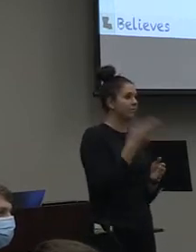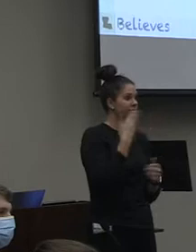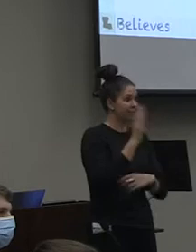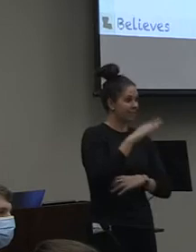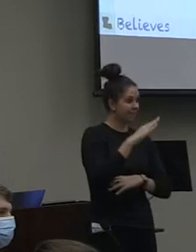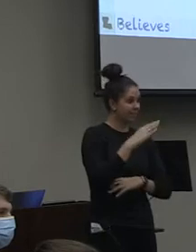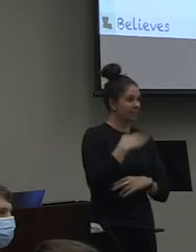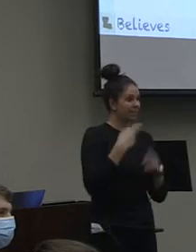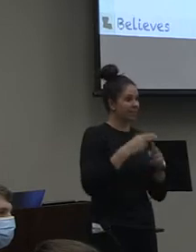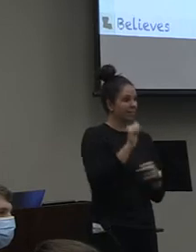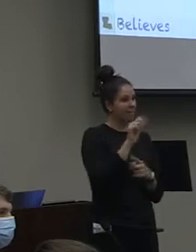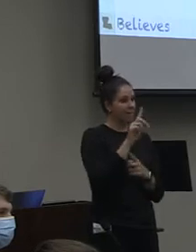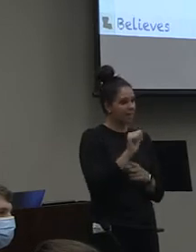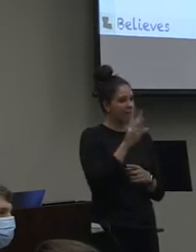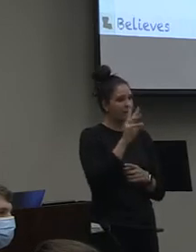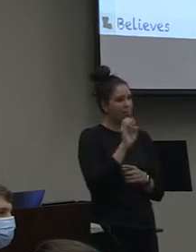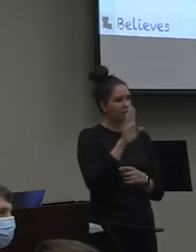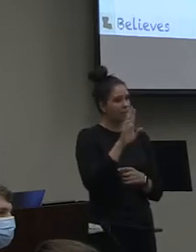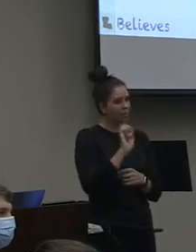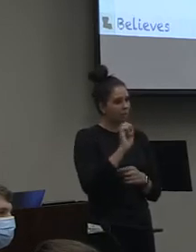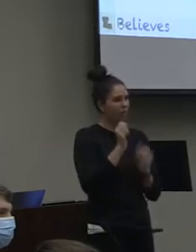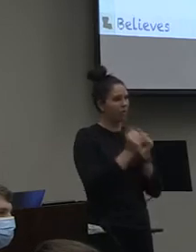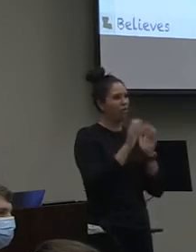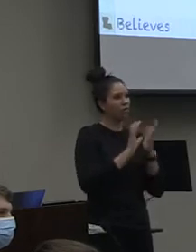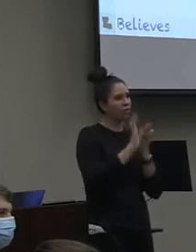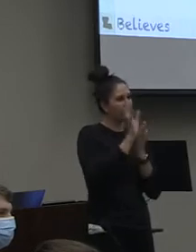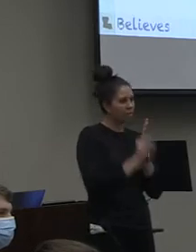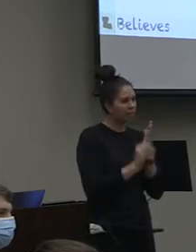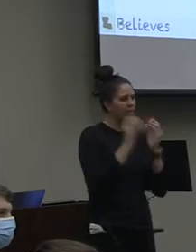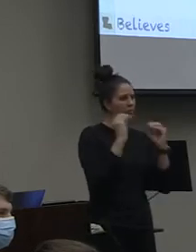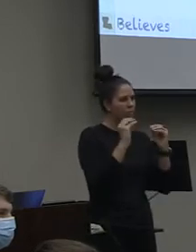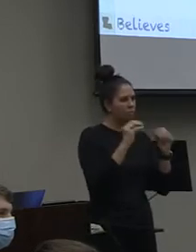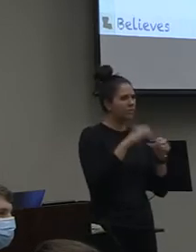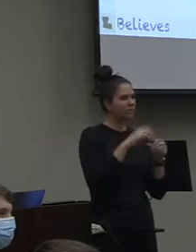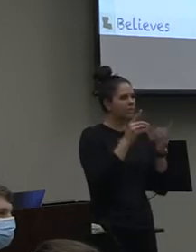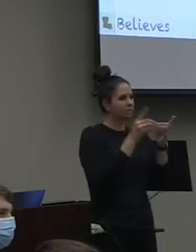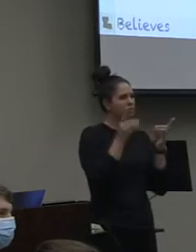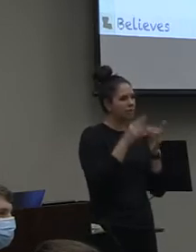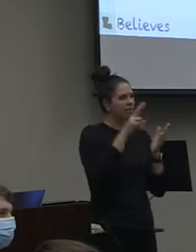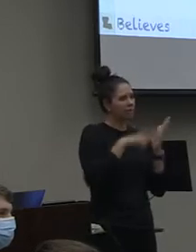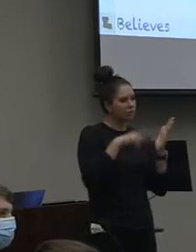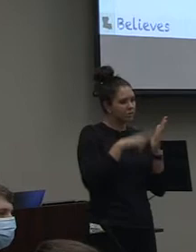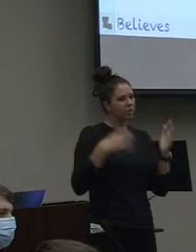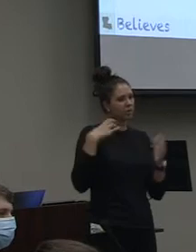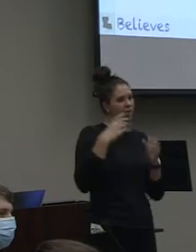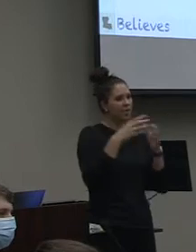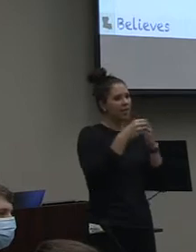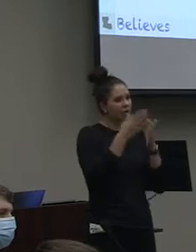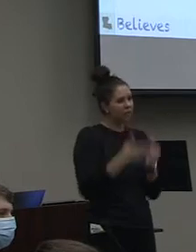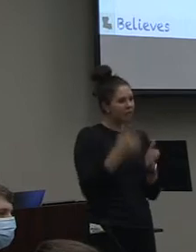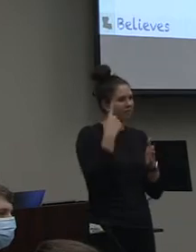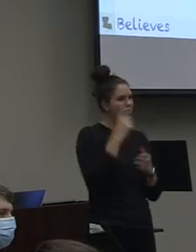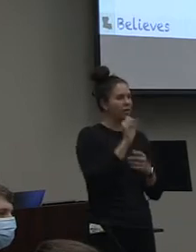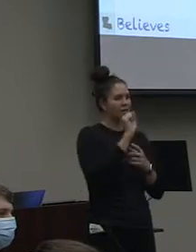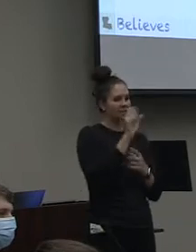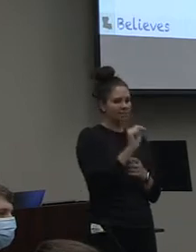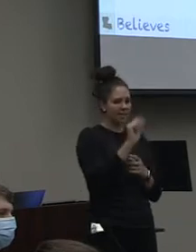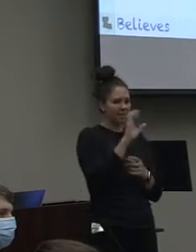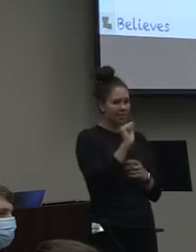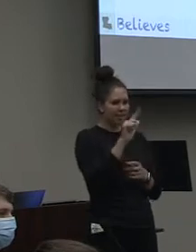Good afternoon, my name is Ada Weber, and I'm with Curriculum Instruction and the District Literacy Coach Leader for St. Charles Parish Public